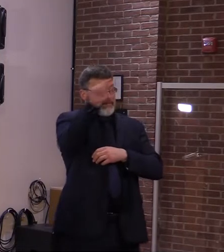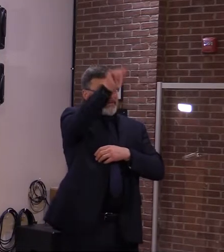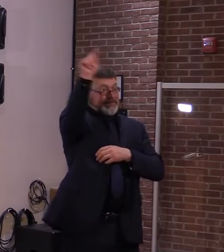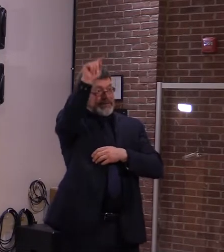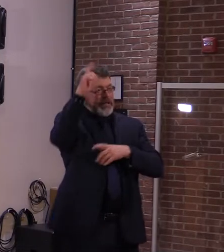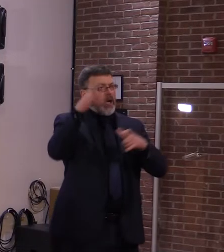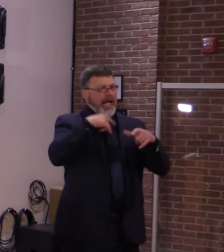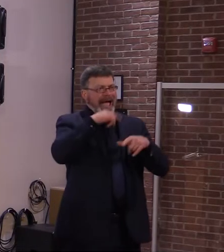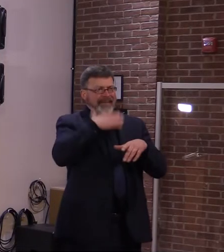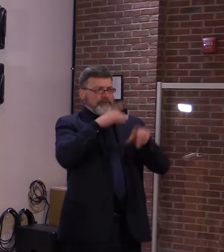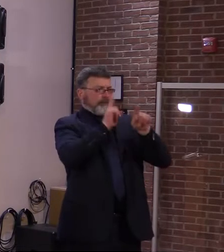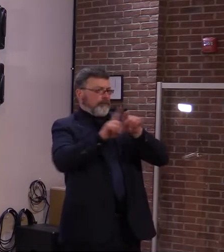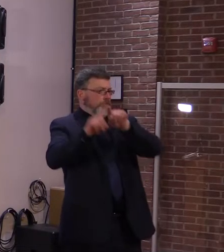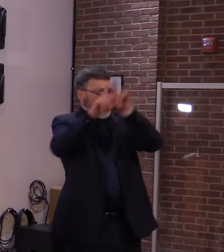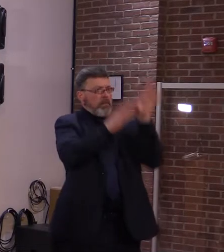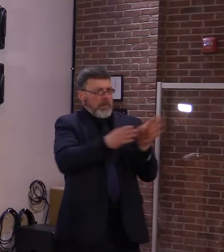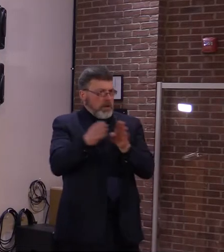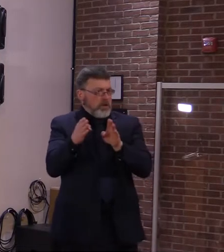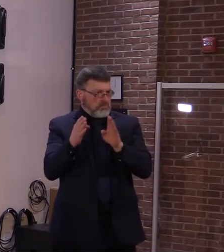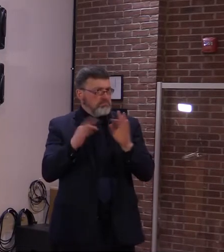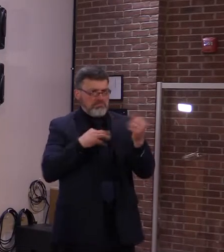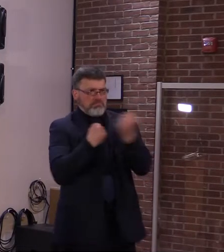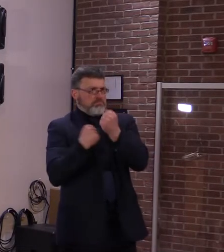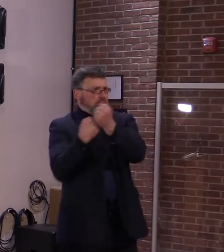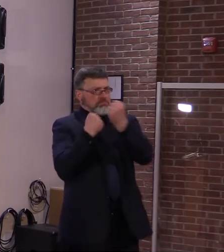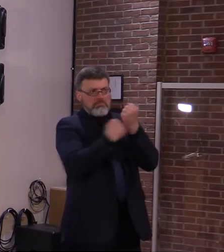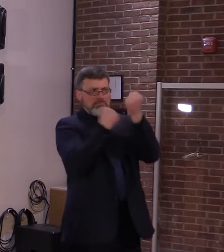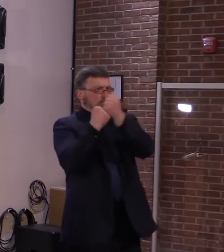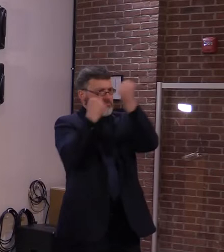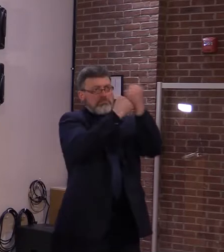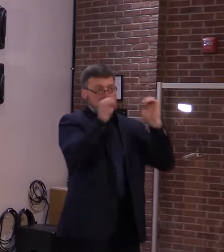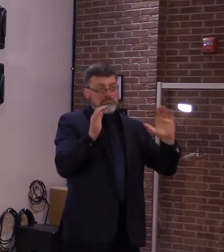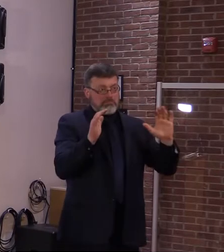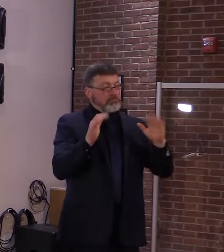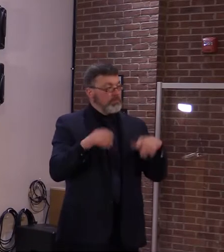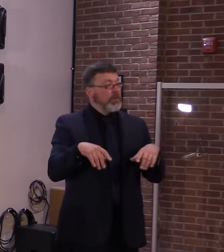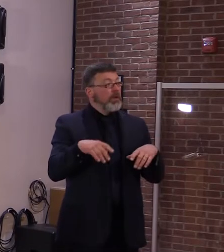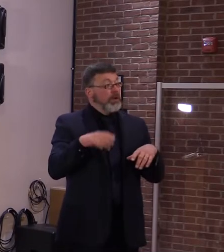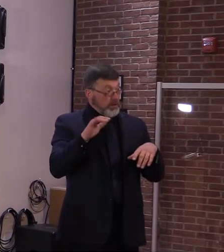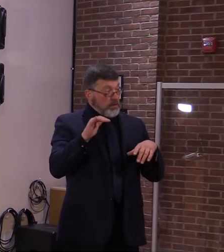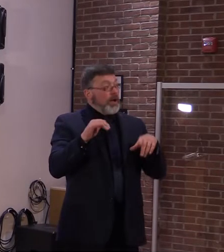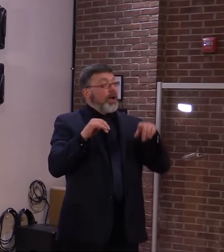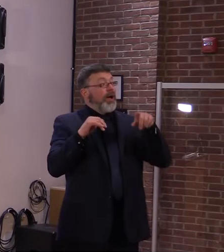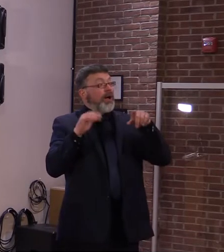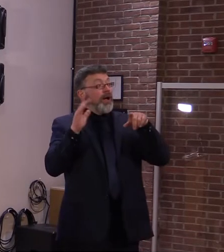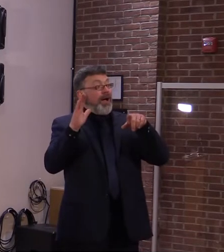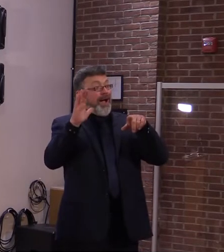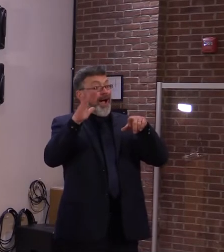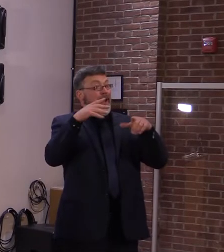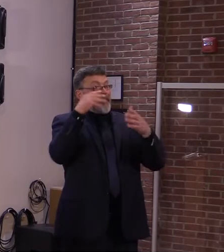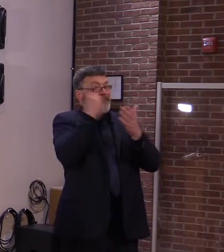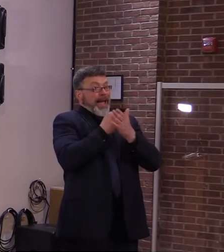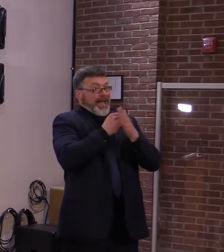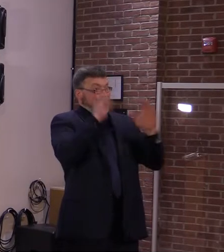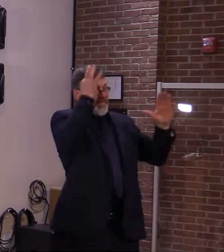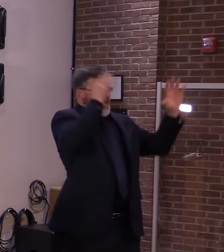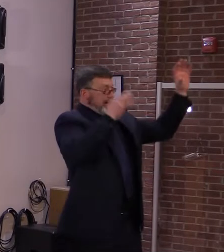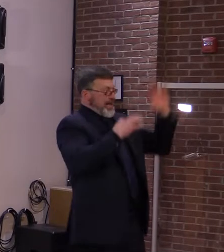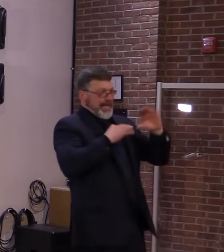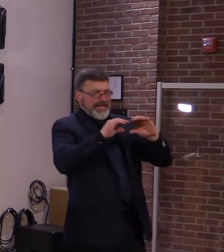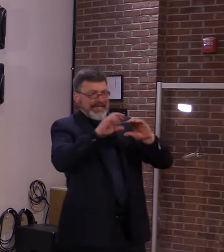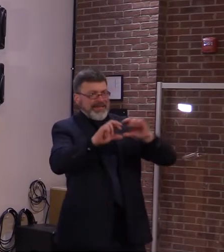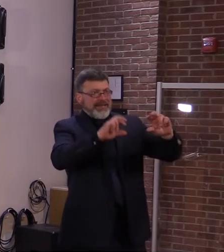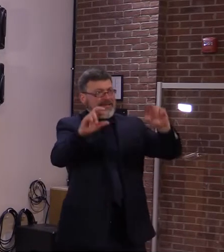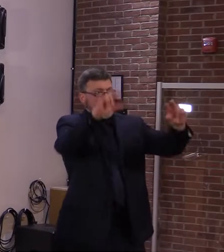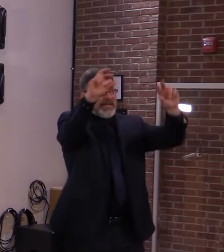the pandemic, but specifically about how to utilize the federal funding that's coming into the state. On a sort of a